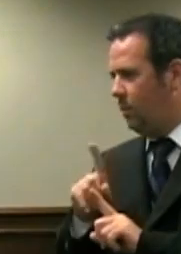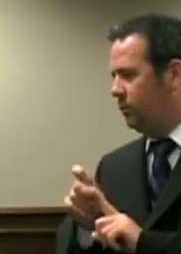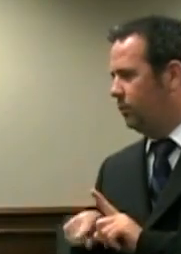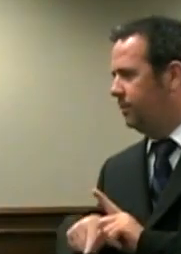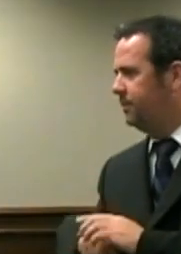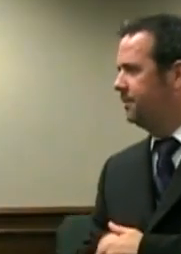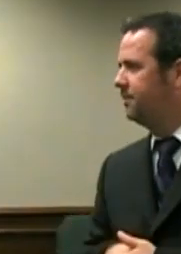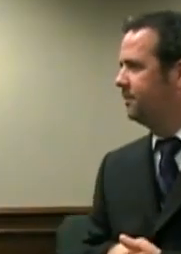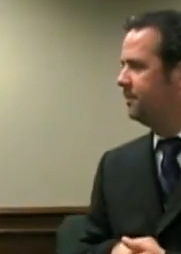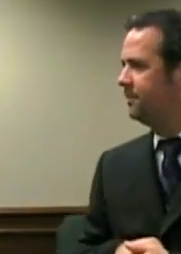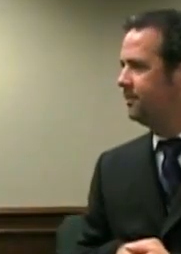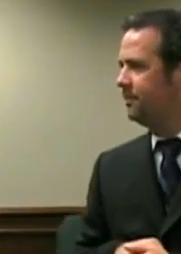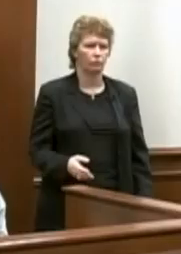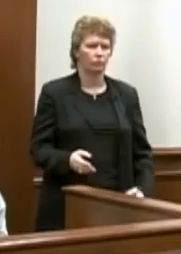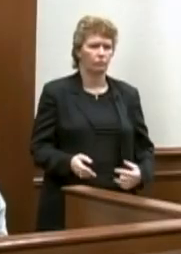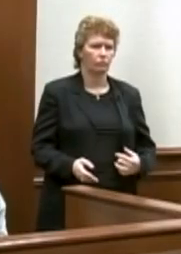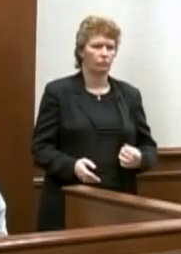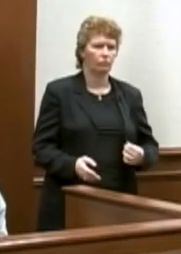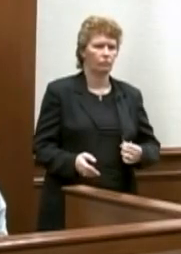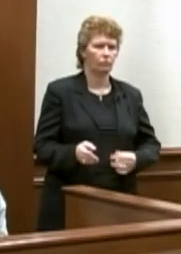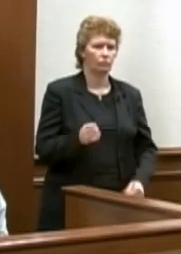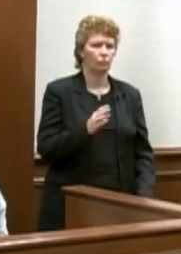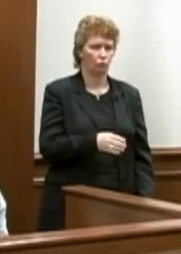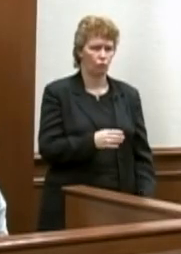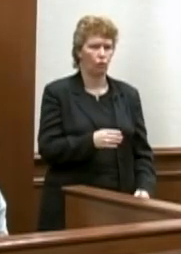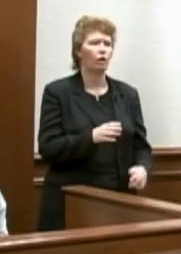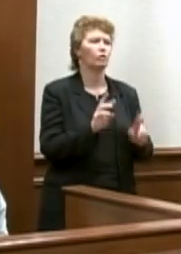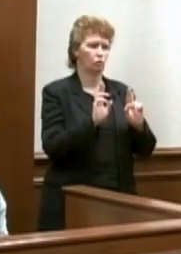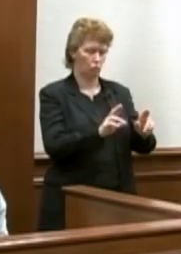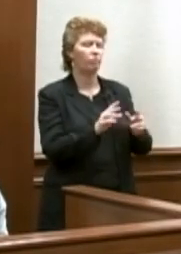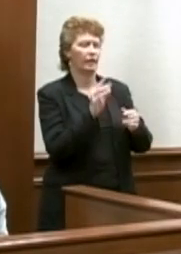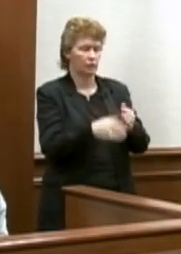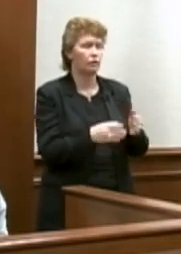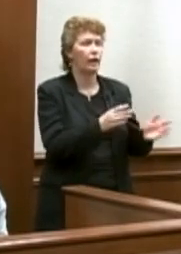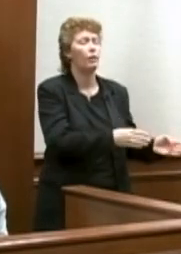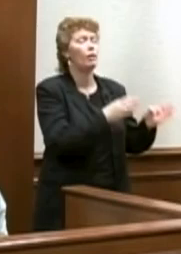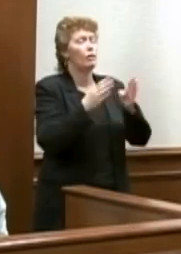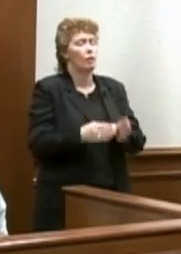All right. I believe the record's been corrected.